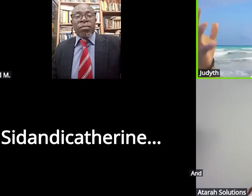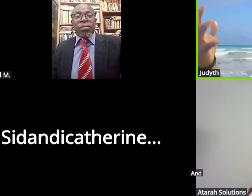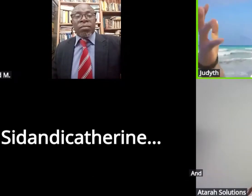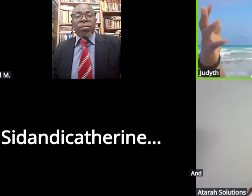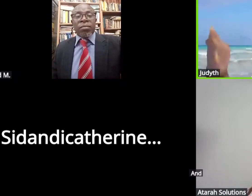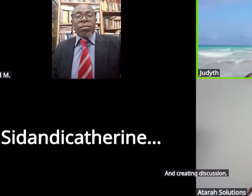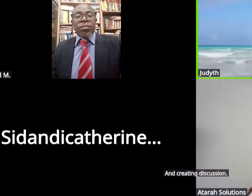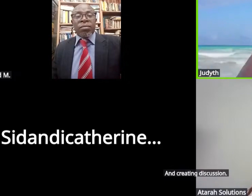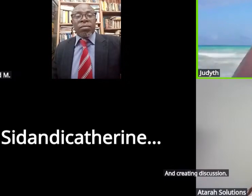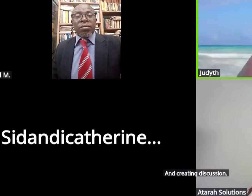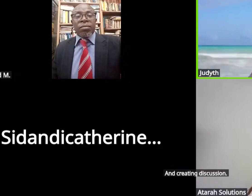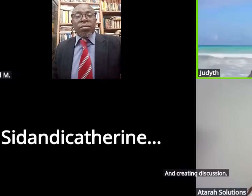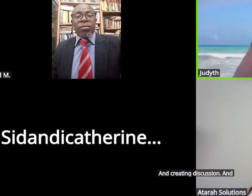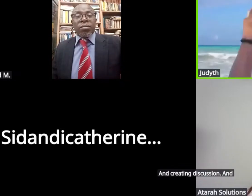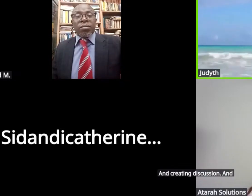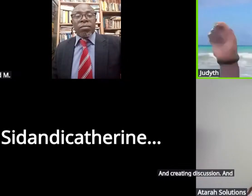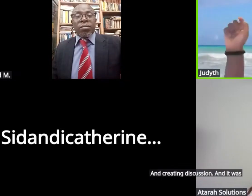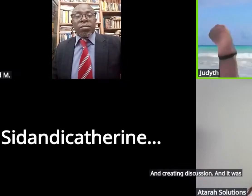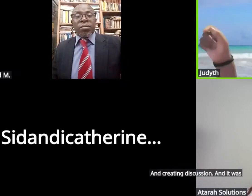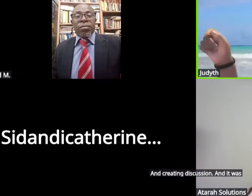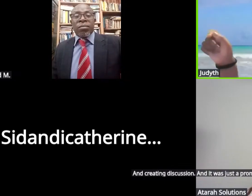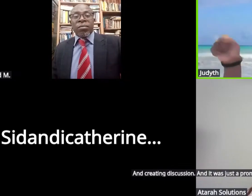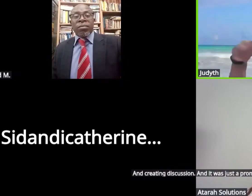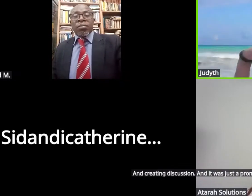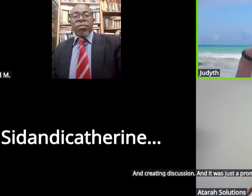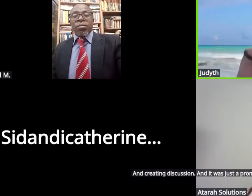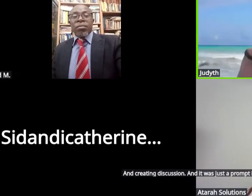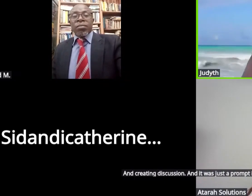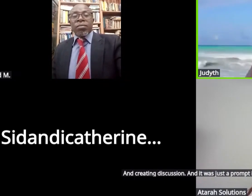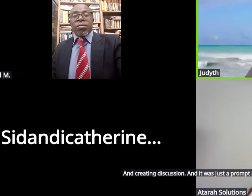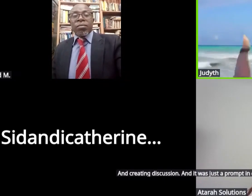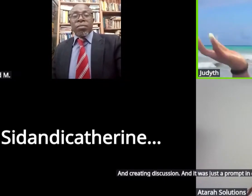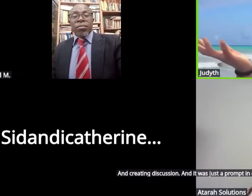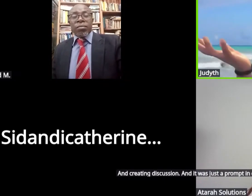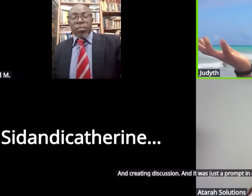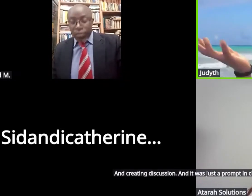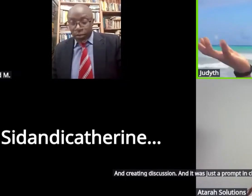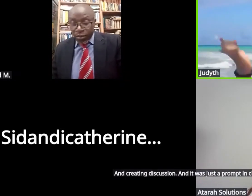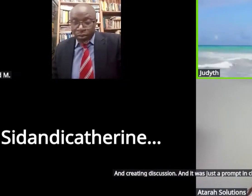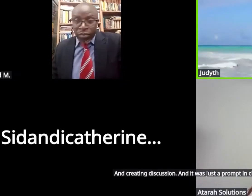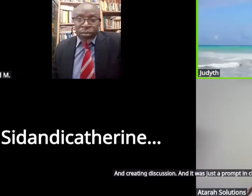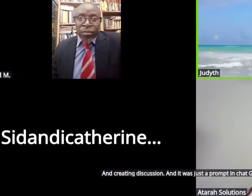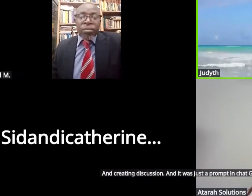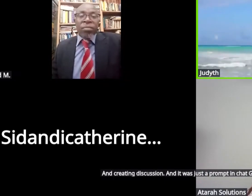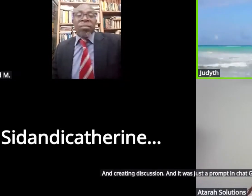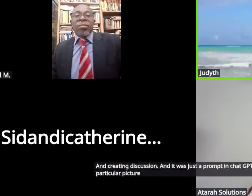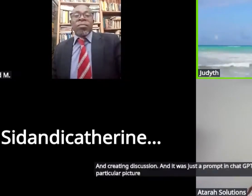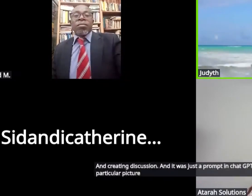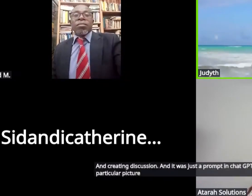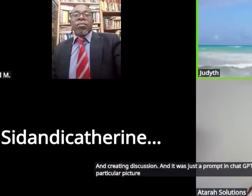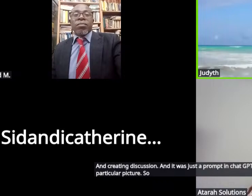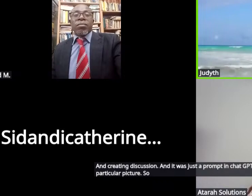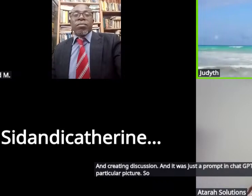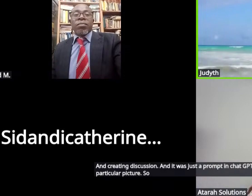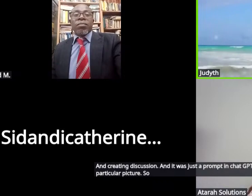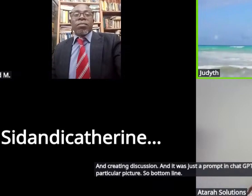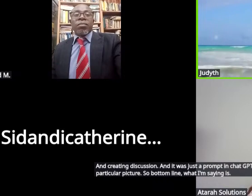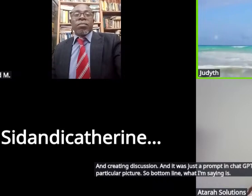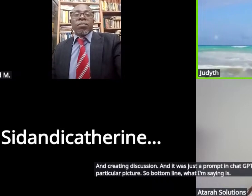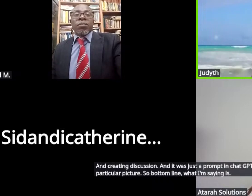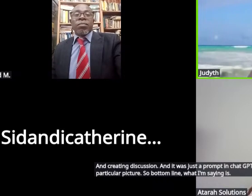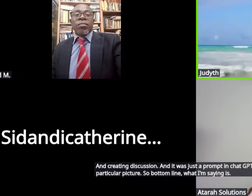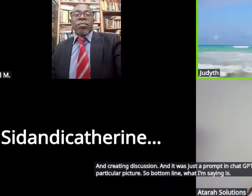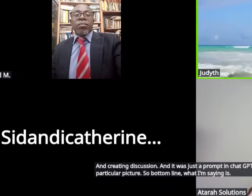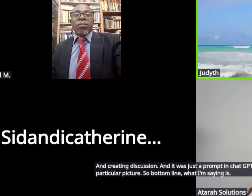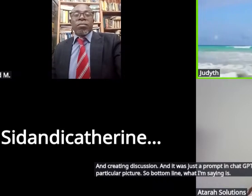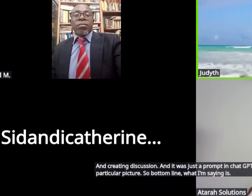discussion. And it was just a prompt in Chat GPT to generate this particular picture. So bottom line, what I'm saying is there are